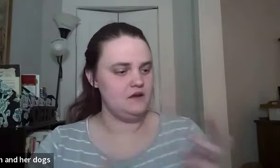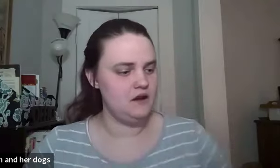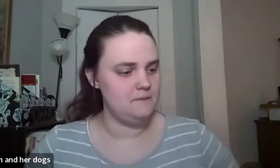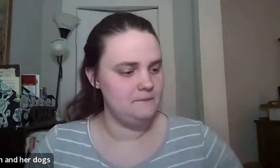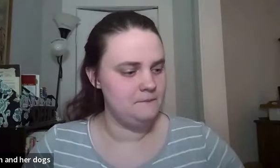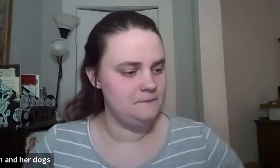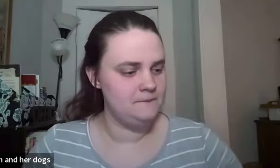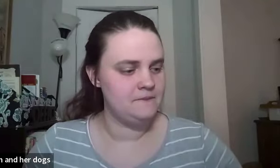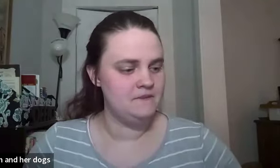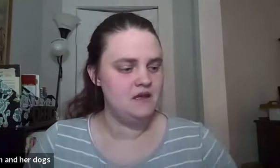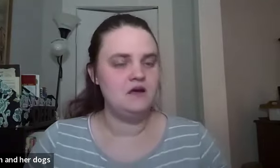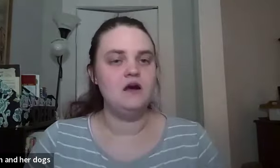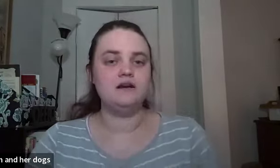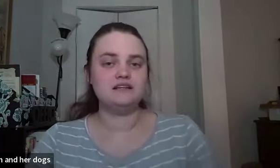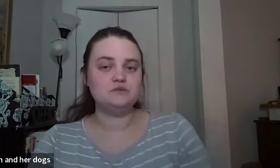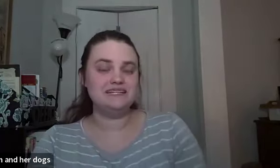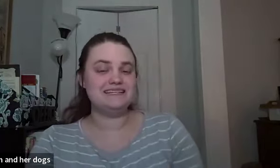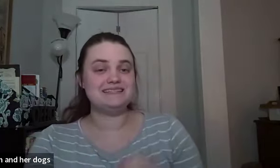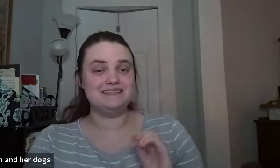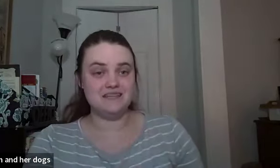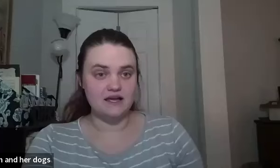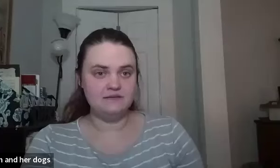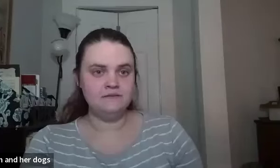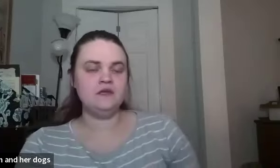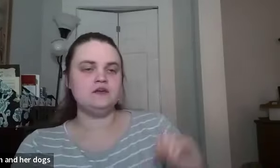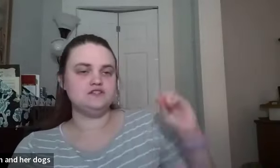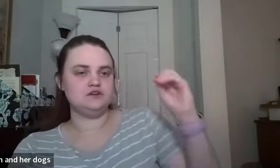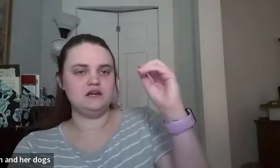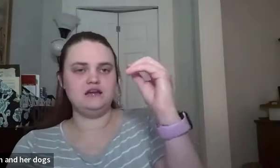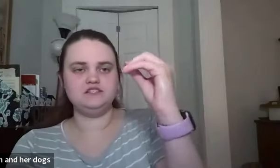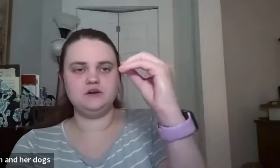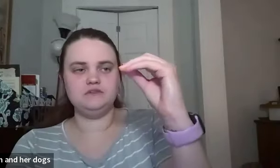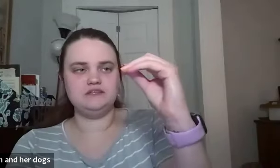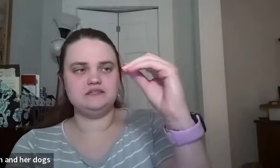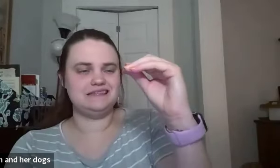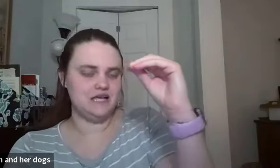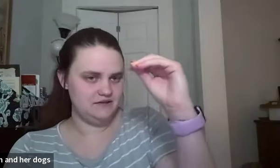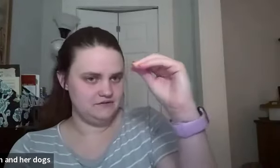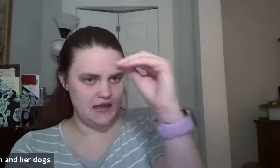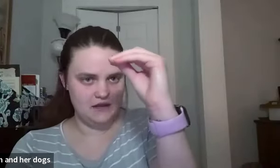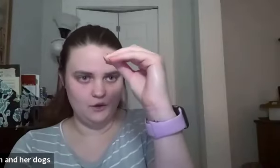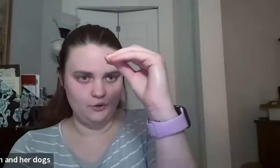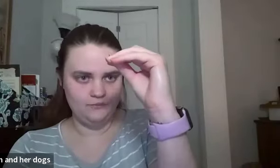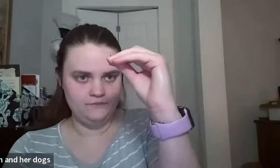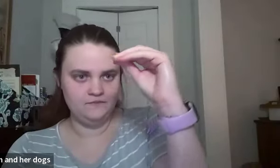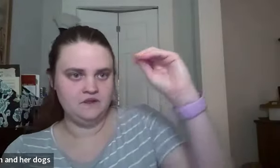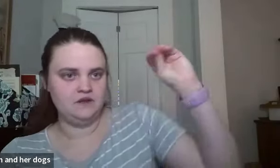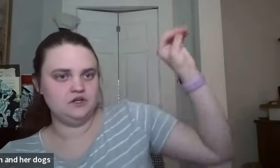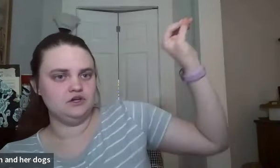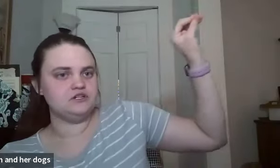Okay. Our next one is sun. So you're going to kind of start with this slightly flat O. You're going to